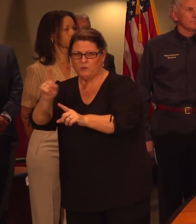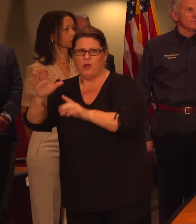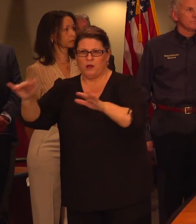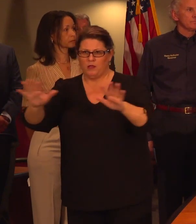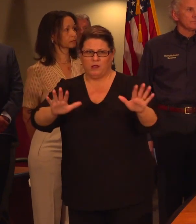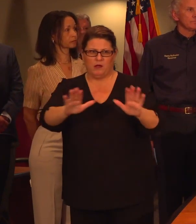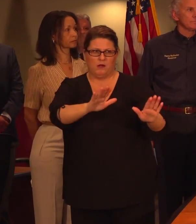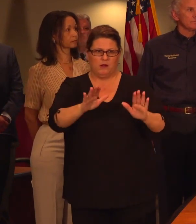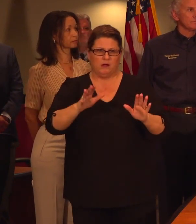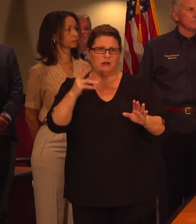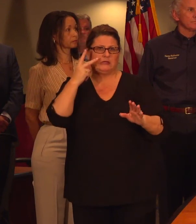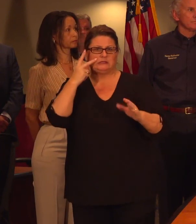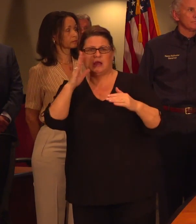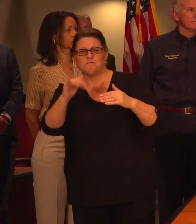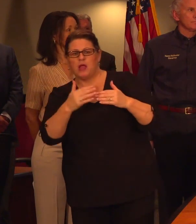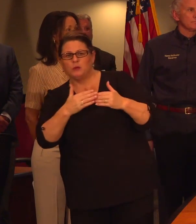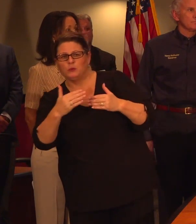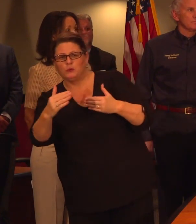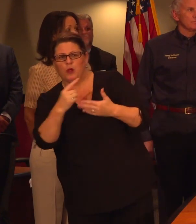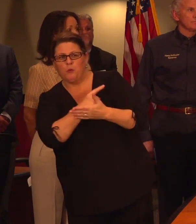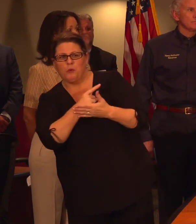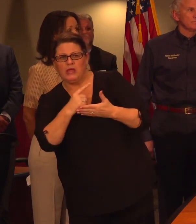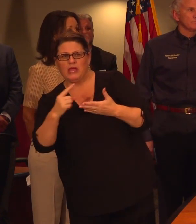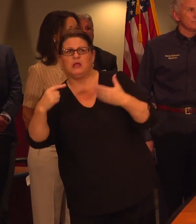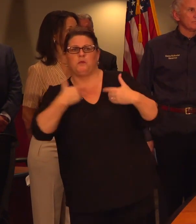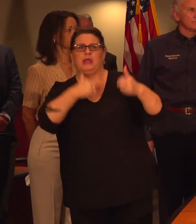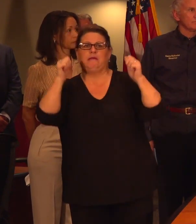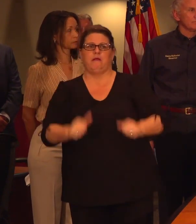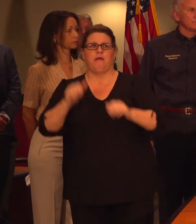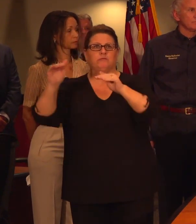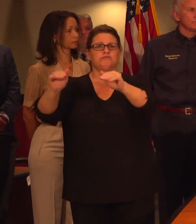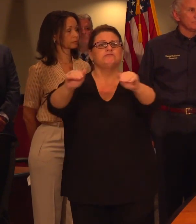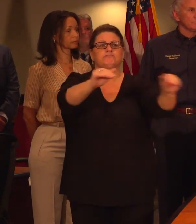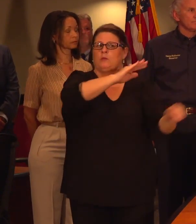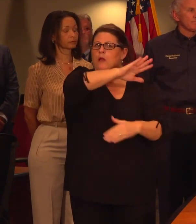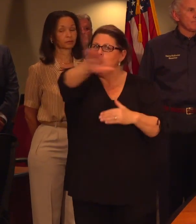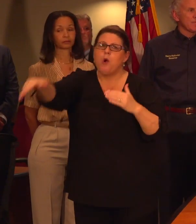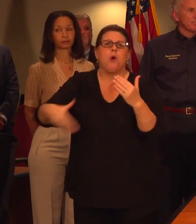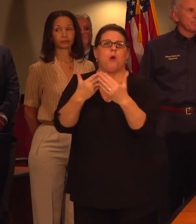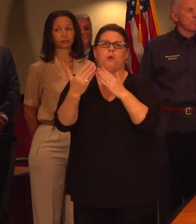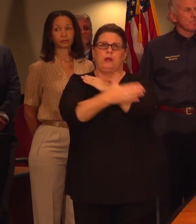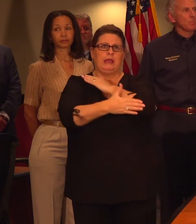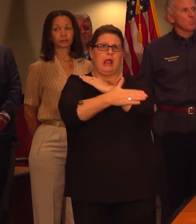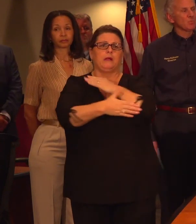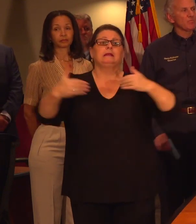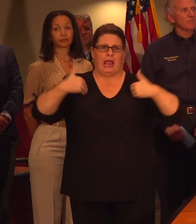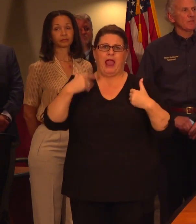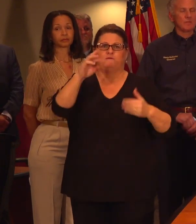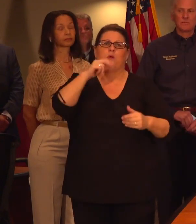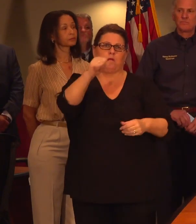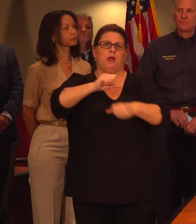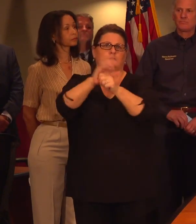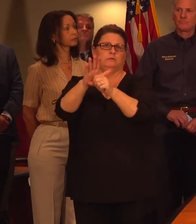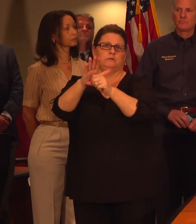of the week and into the weekend beginning to share with all counties that data electronically, but also I must urge in a